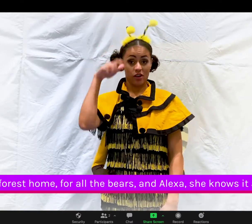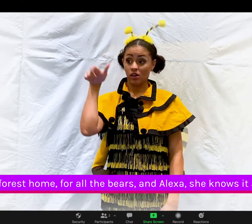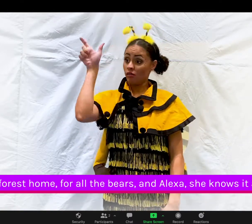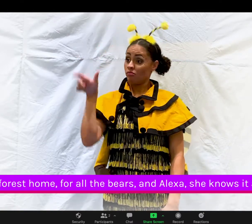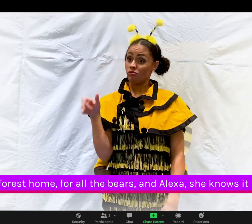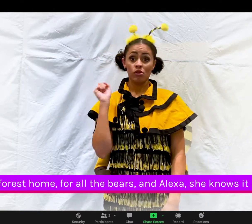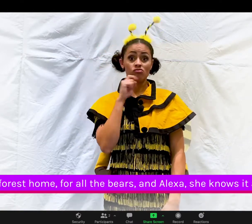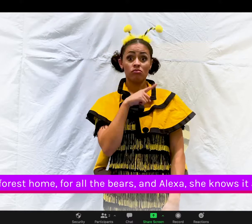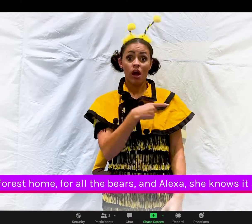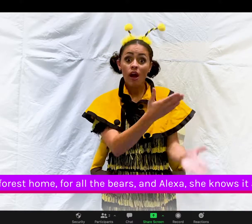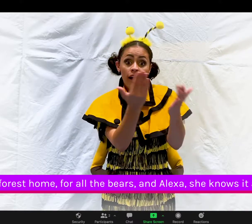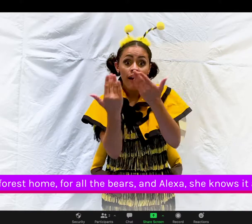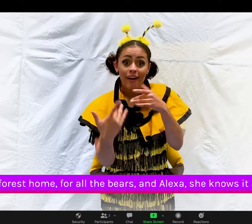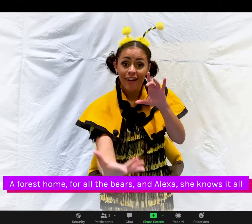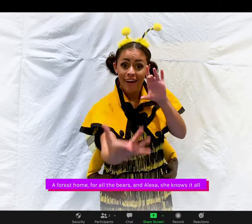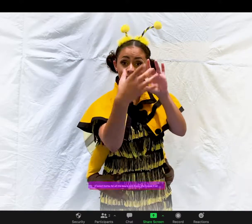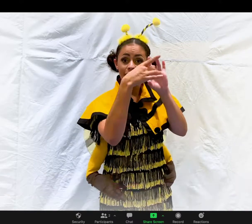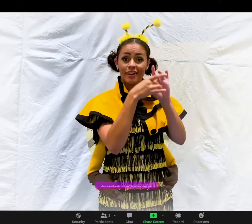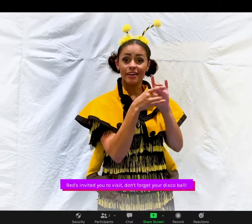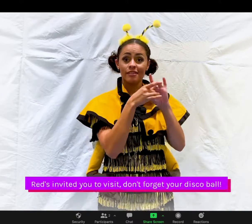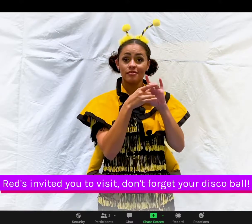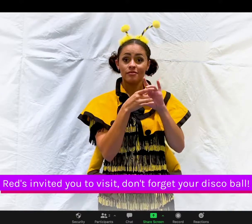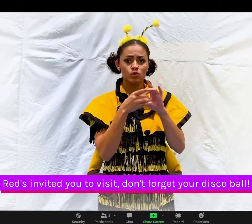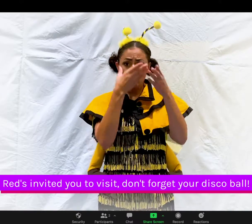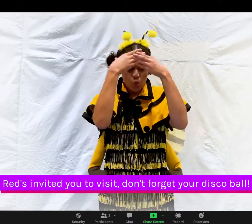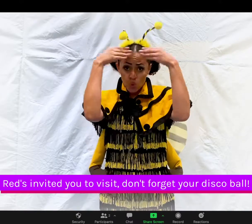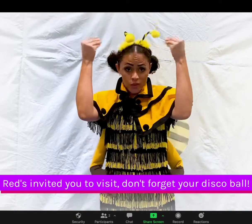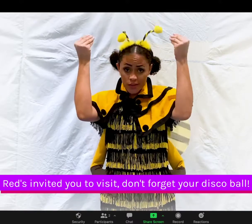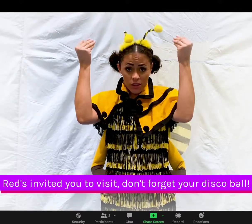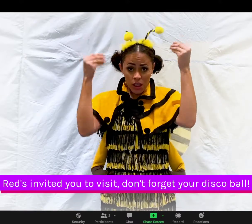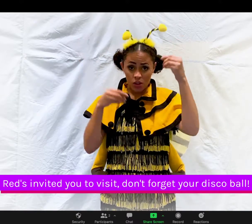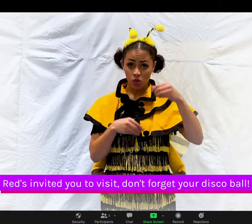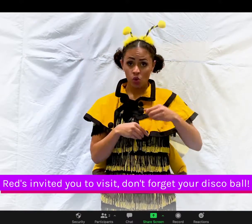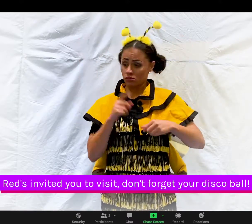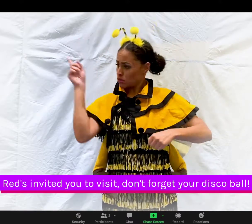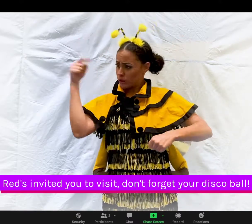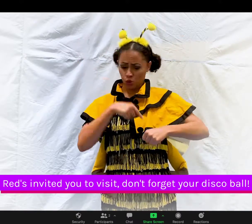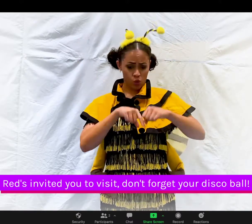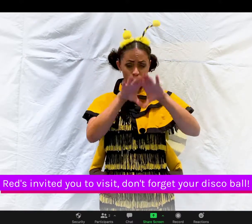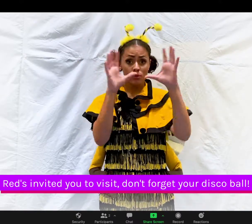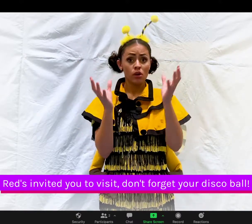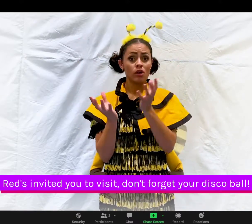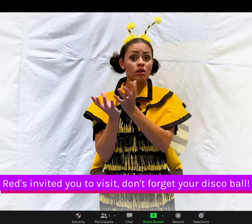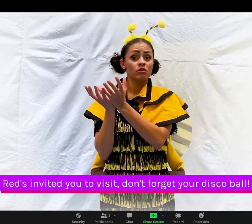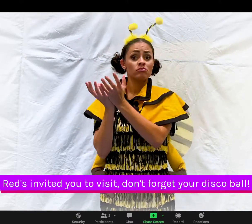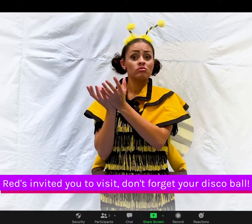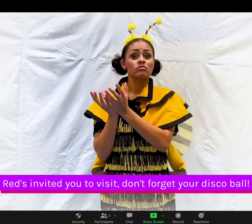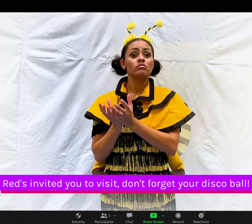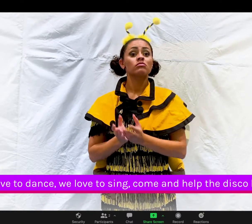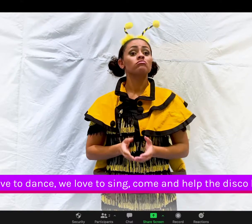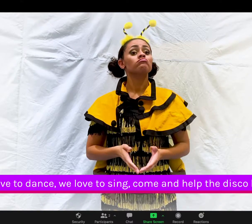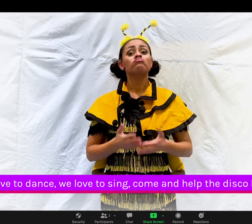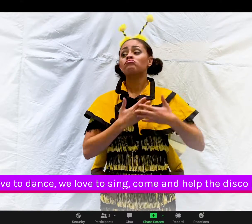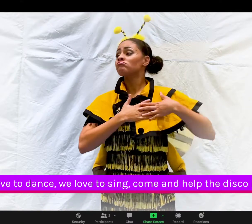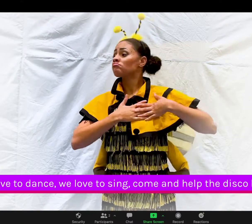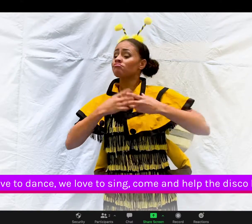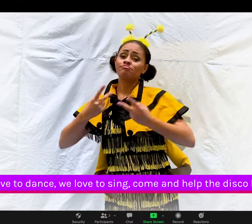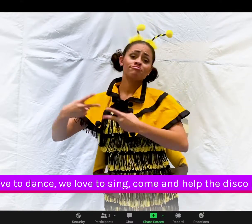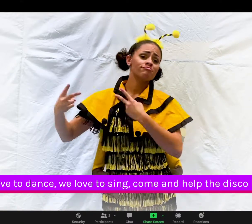Alexa, she knows it all. Red's invited you to visit. Don't forget your disco ball. We love to dance, we